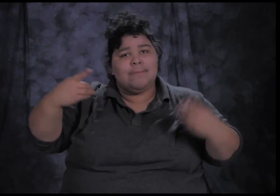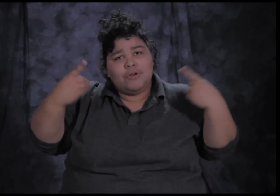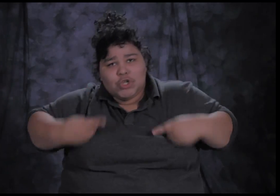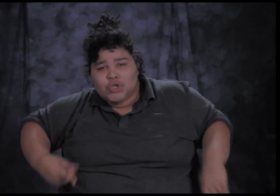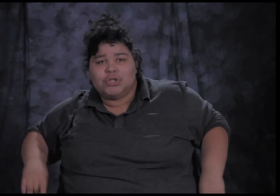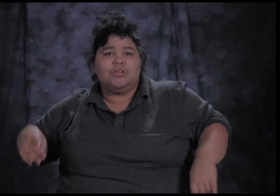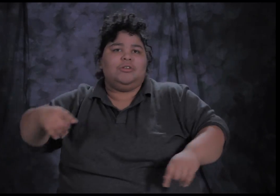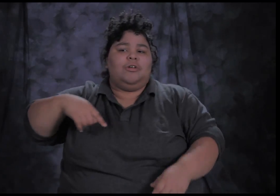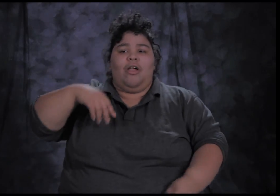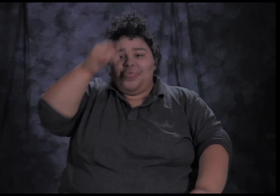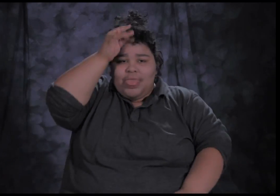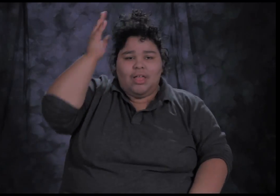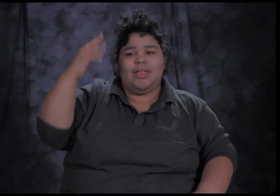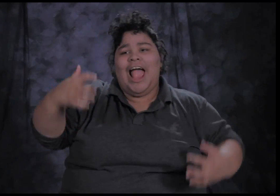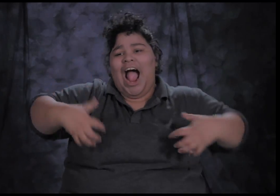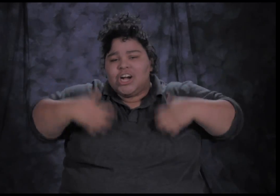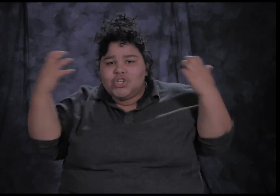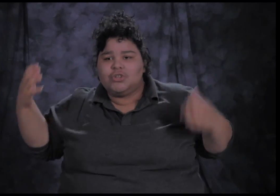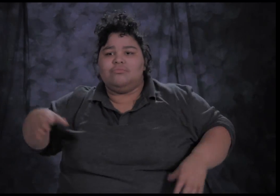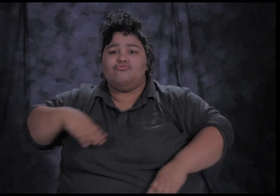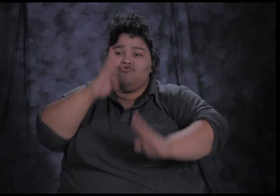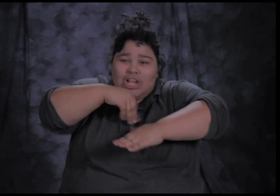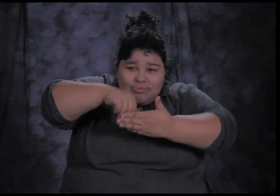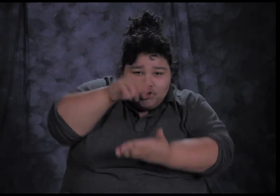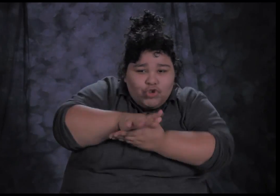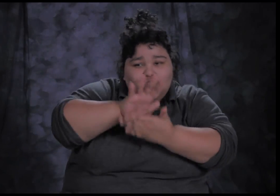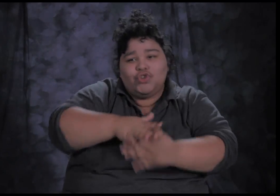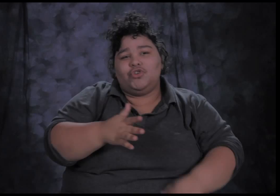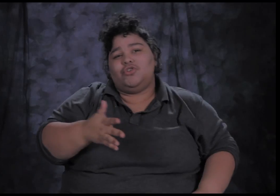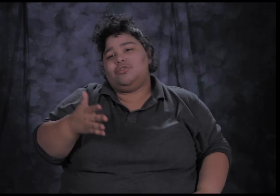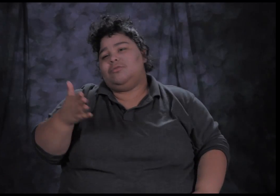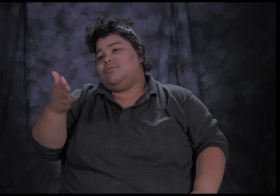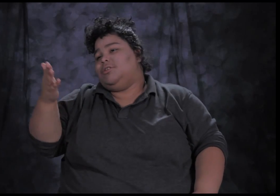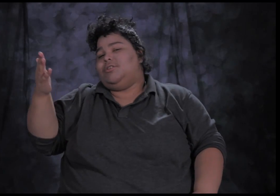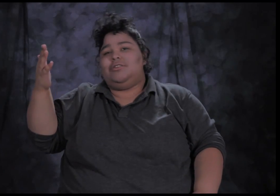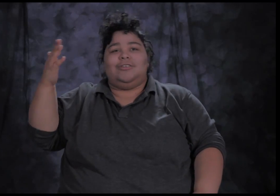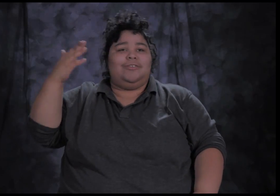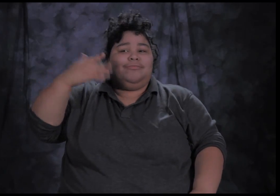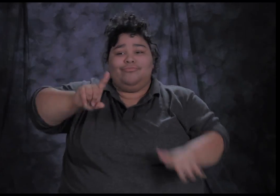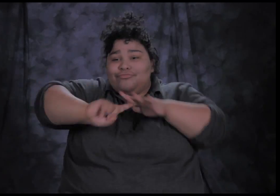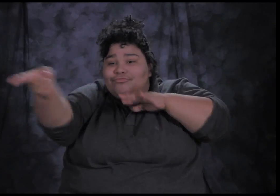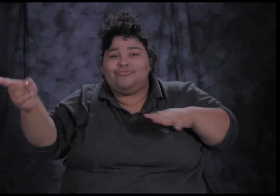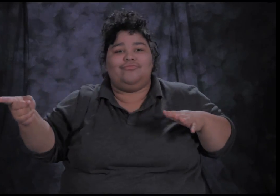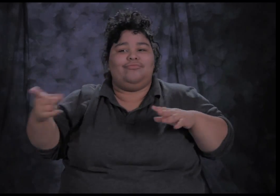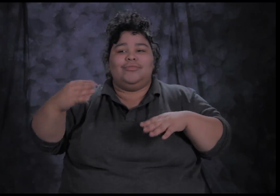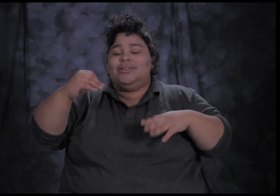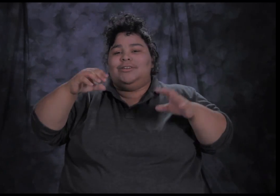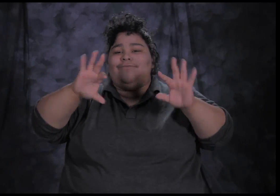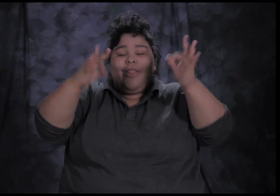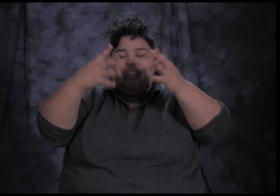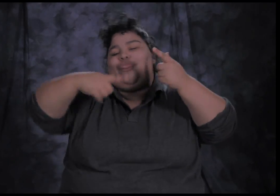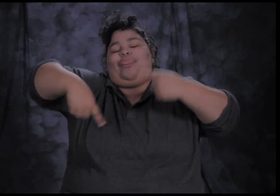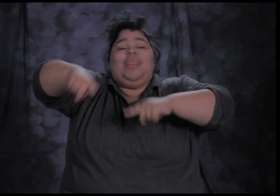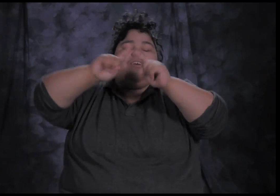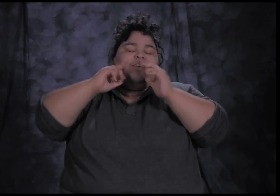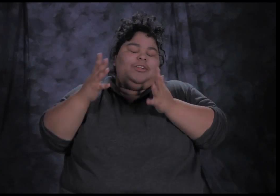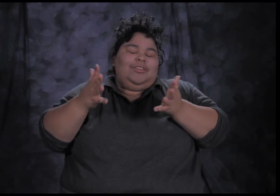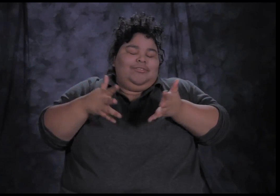I was so angry, always in trouble at school. My family was a mess. So I ran away. There was just so much